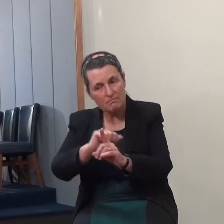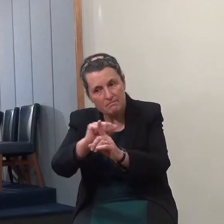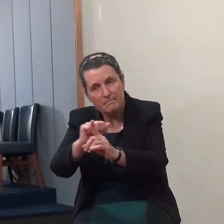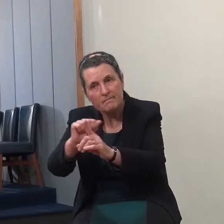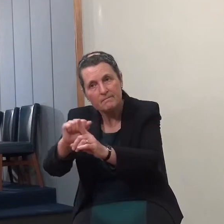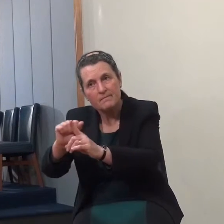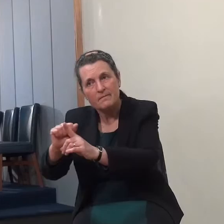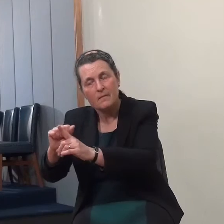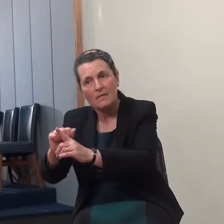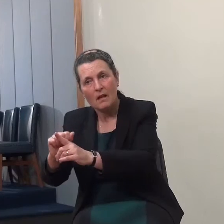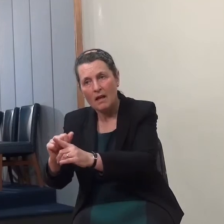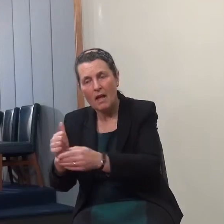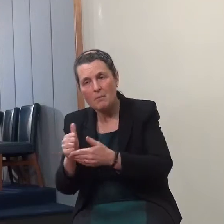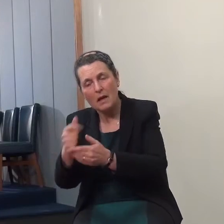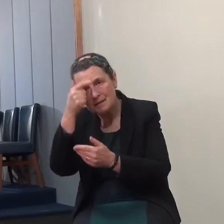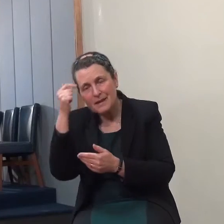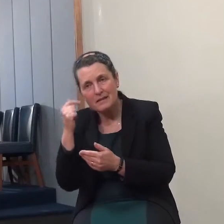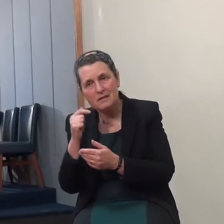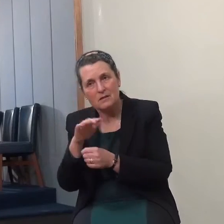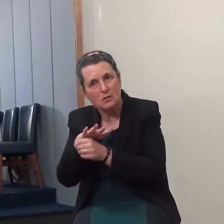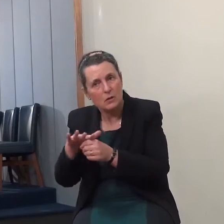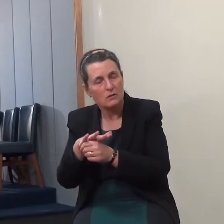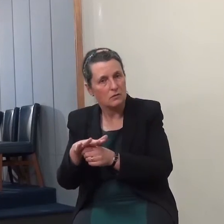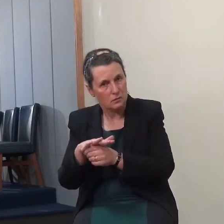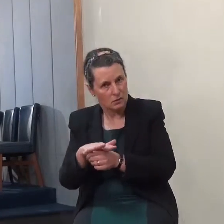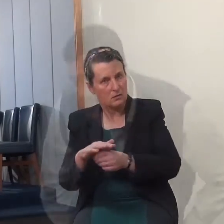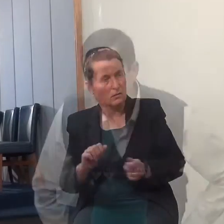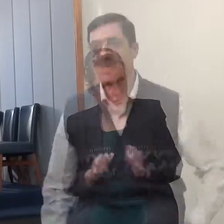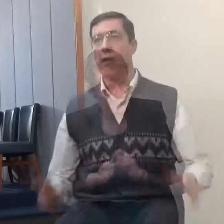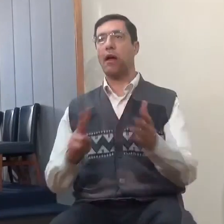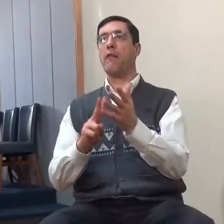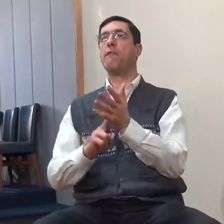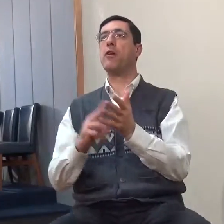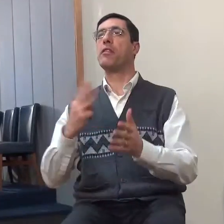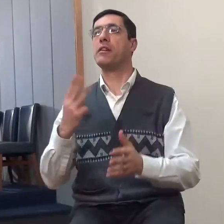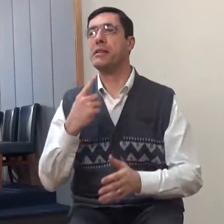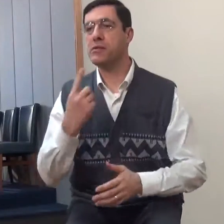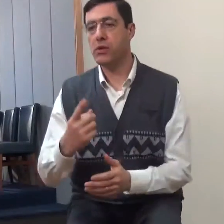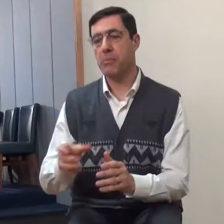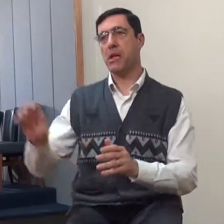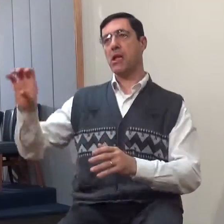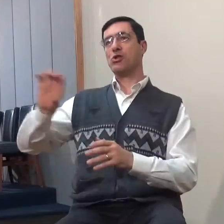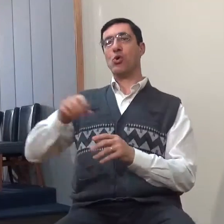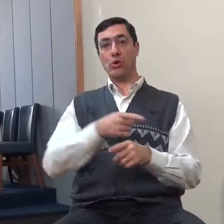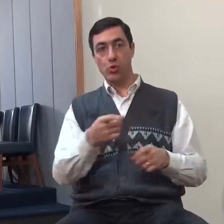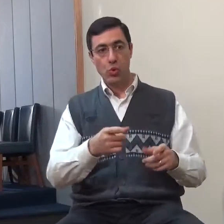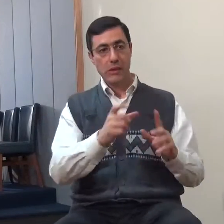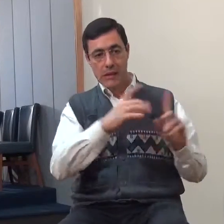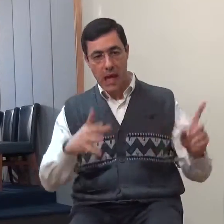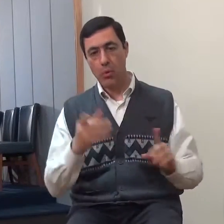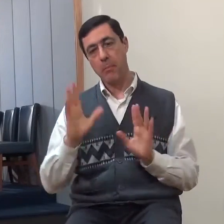the very first they hear from him as disciples. Verse 13, ye say, wherewithin shall be